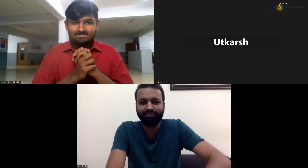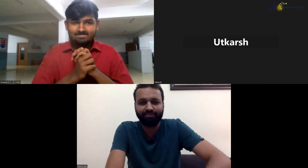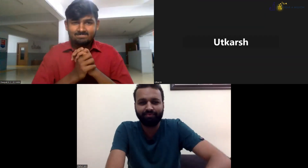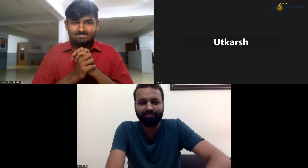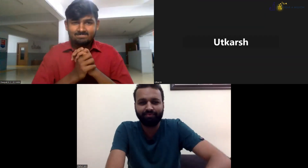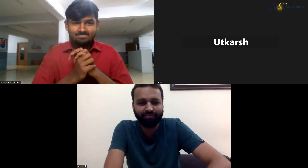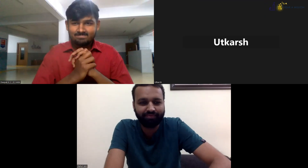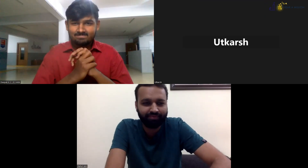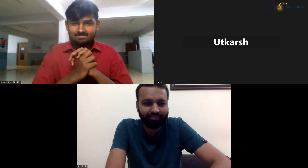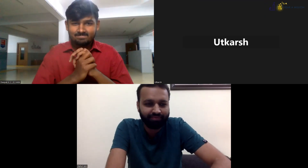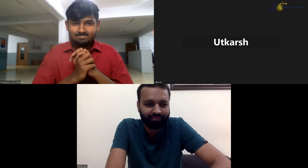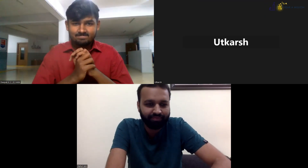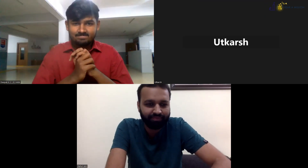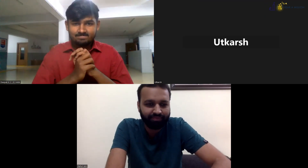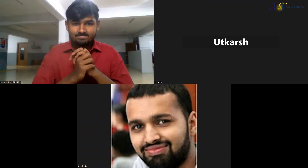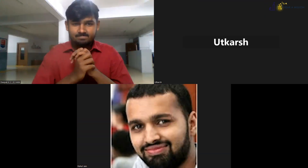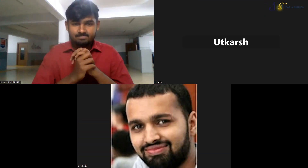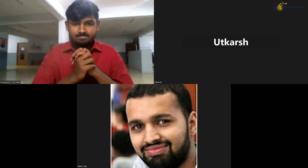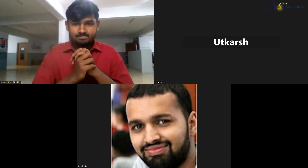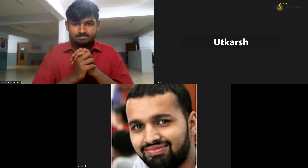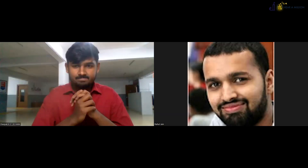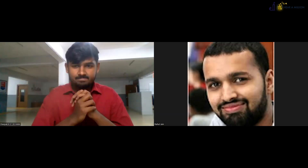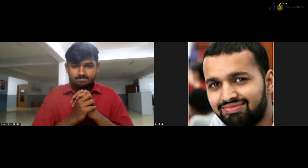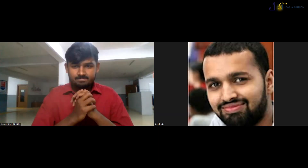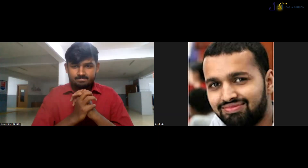other participants?